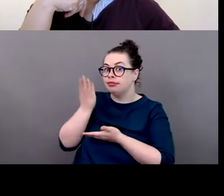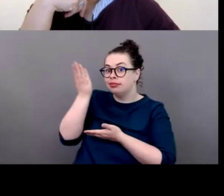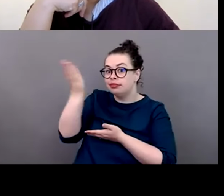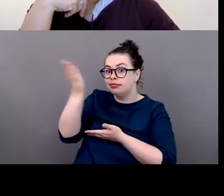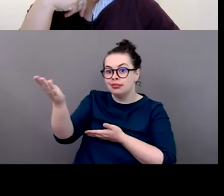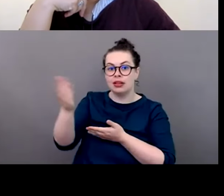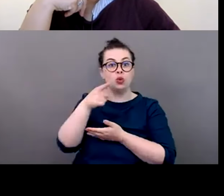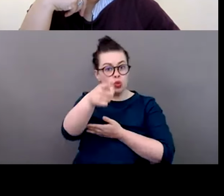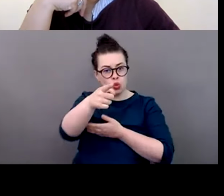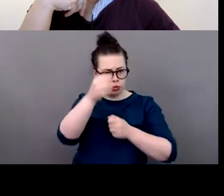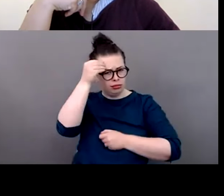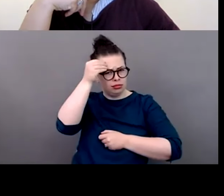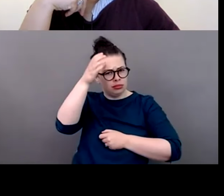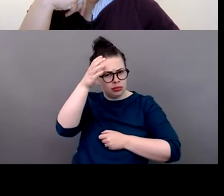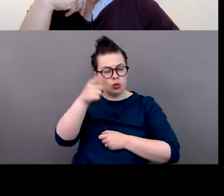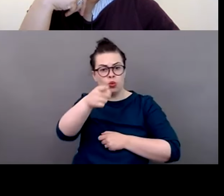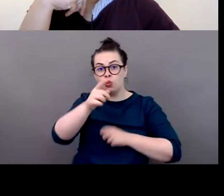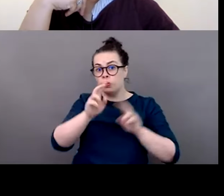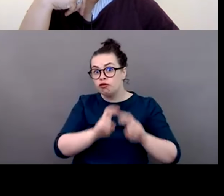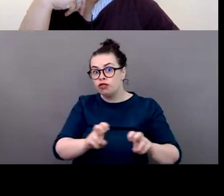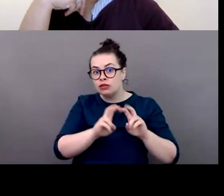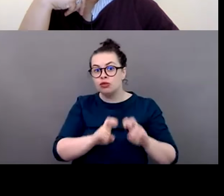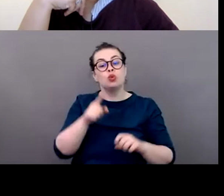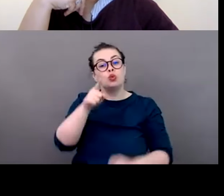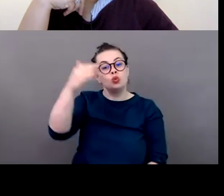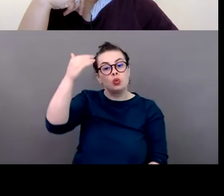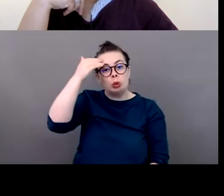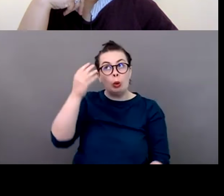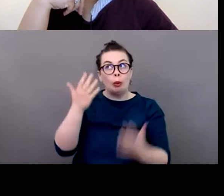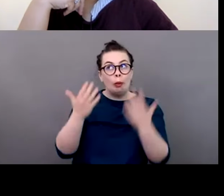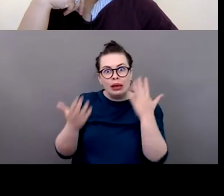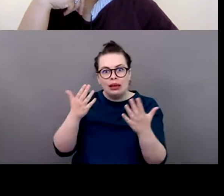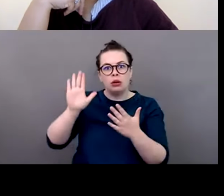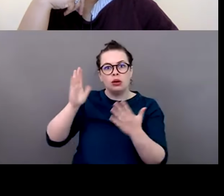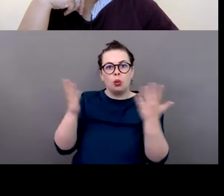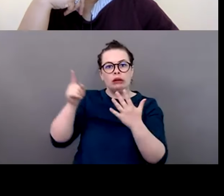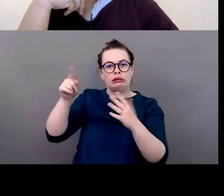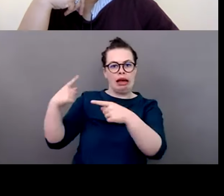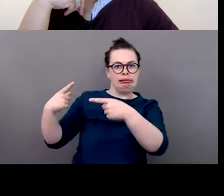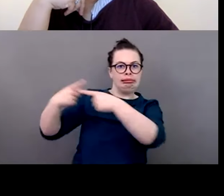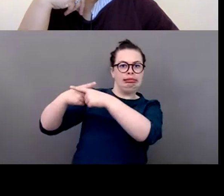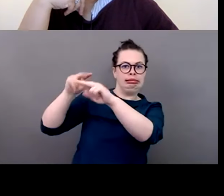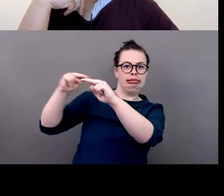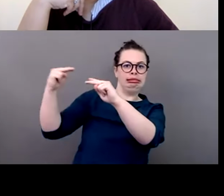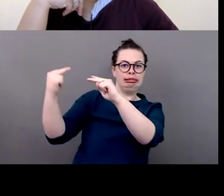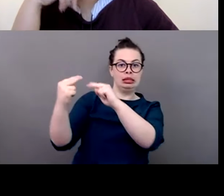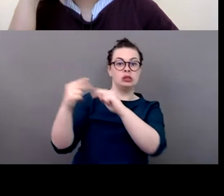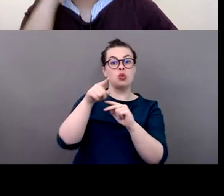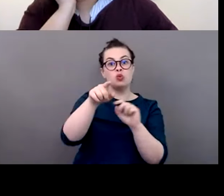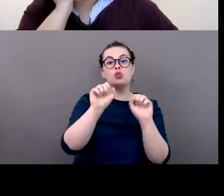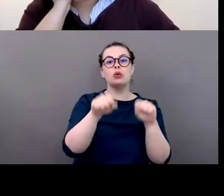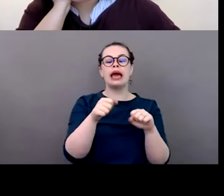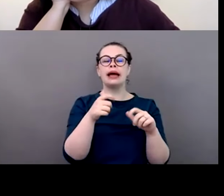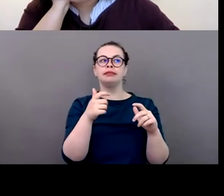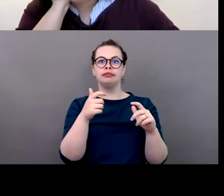the conflicting views and possible interpretations? And you select a case to